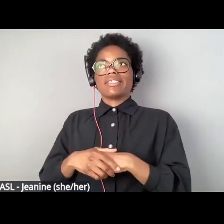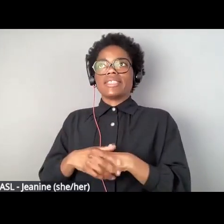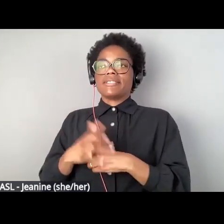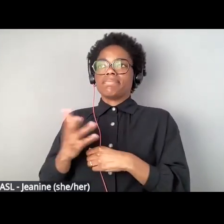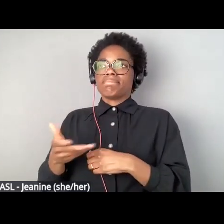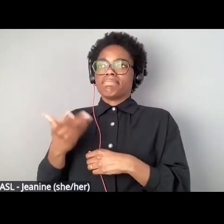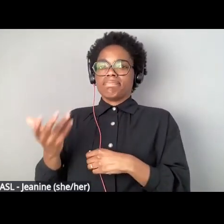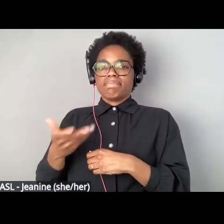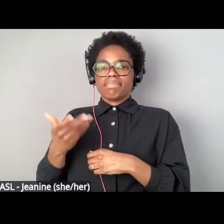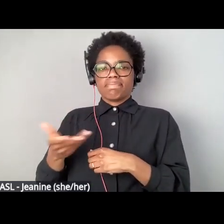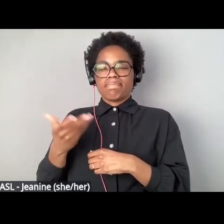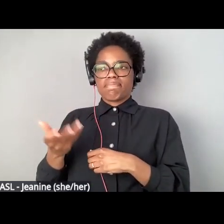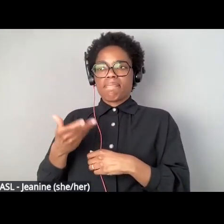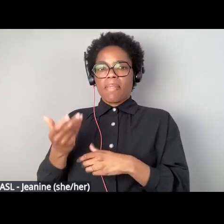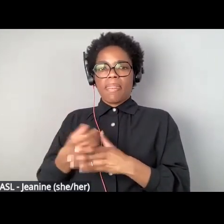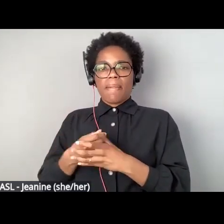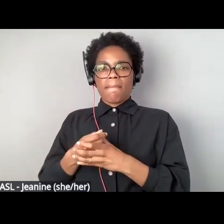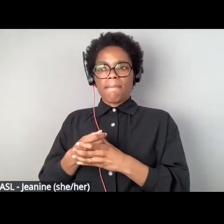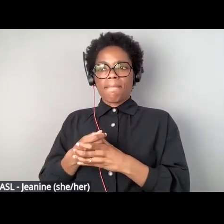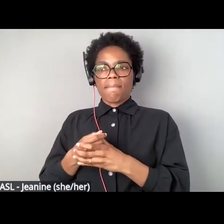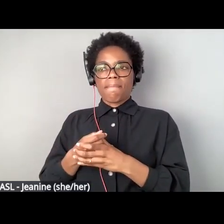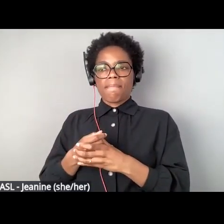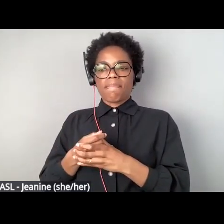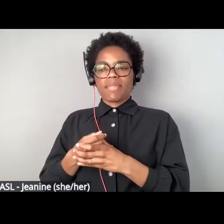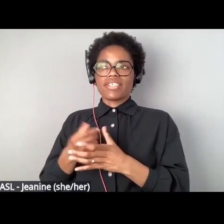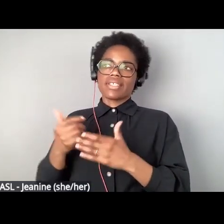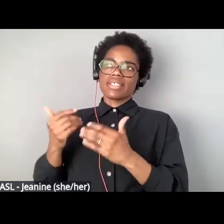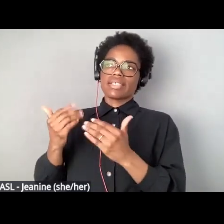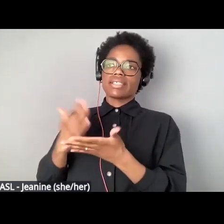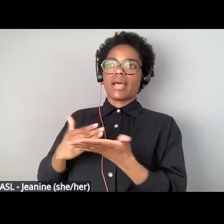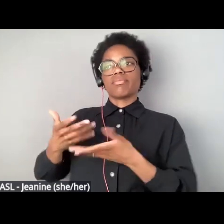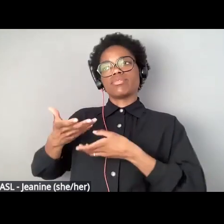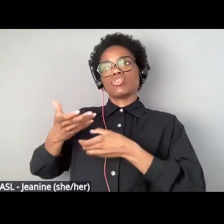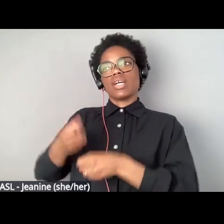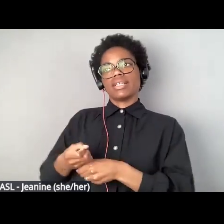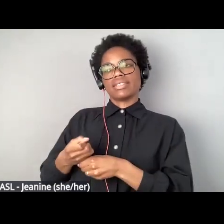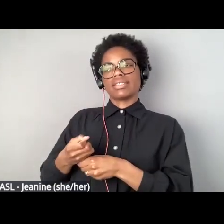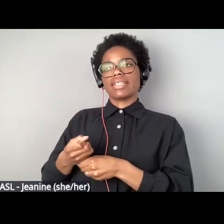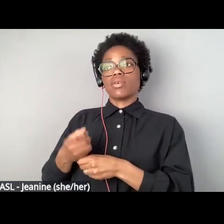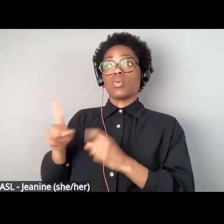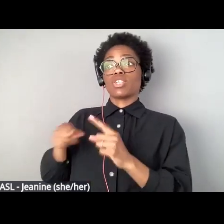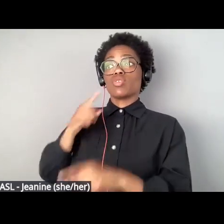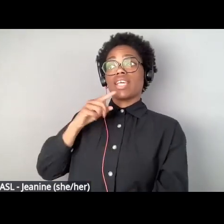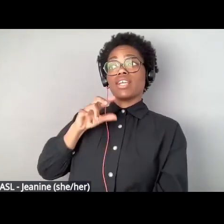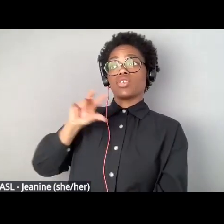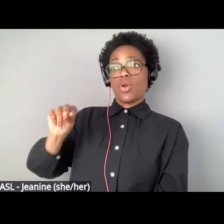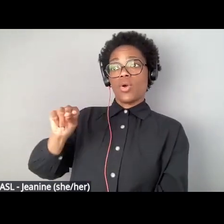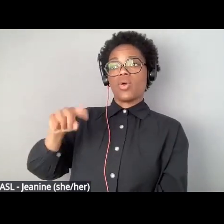of trusting that you say no and they're like, okay. Do you know what I mean? So just